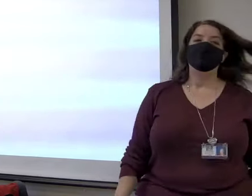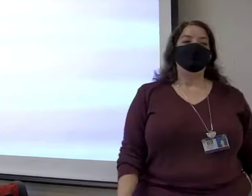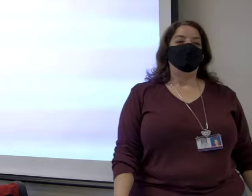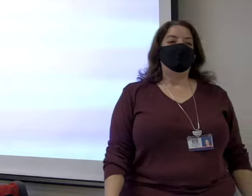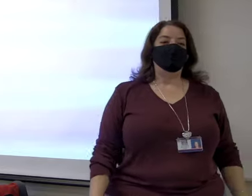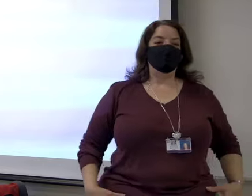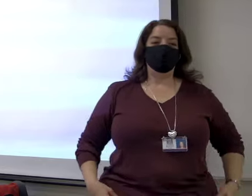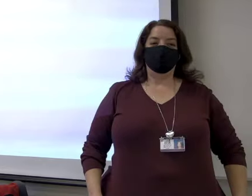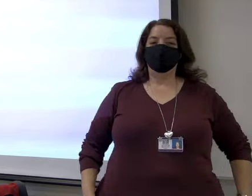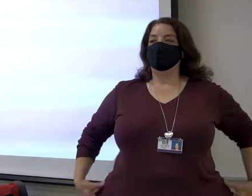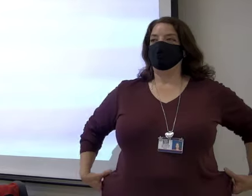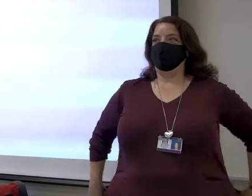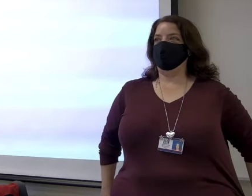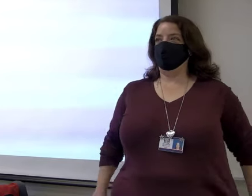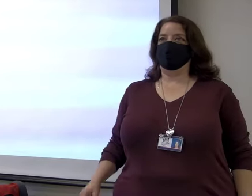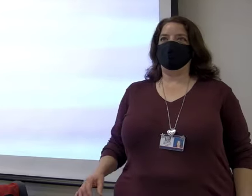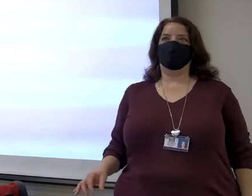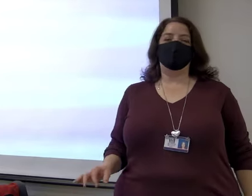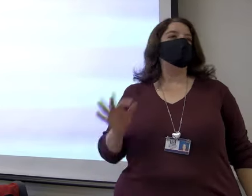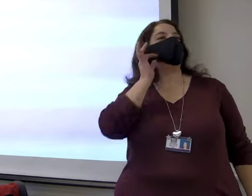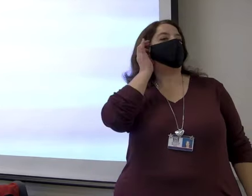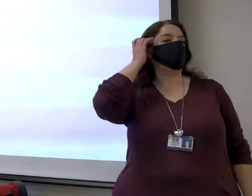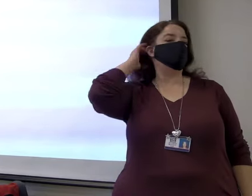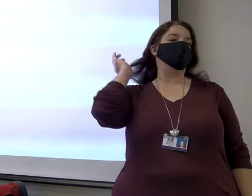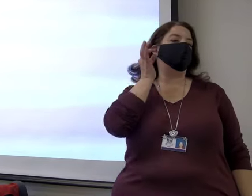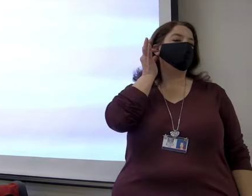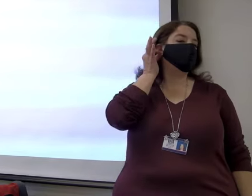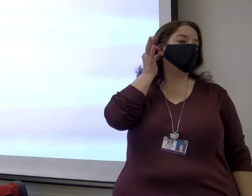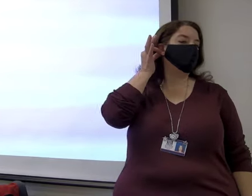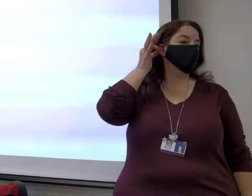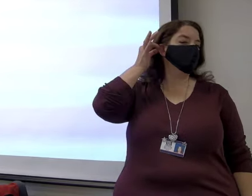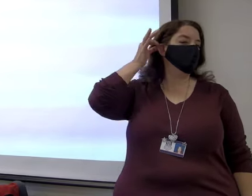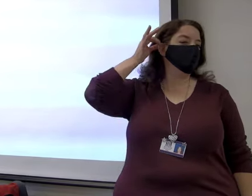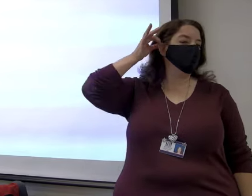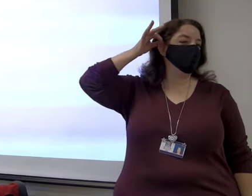And then you might have other things pierced, right? So if you have a bunch of piercings around your ear,